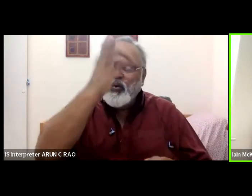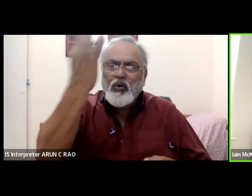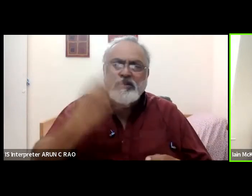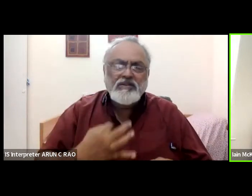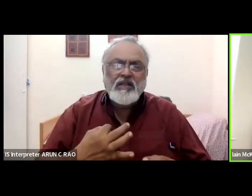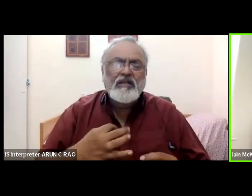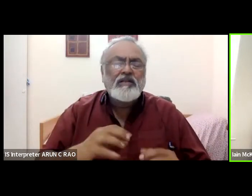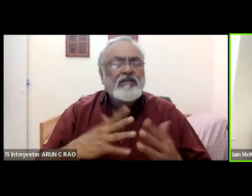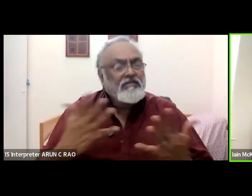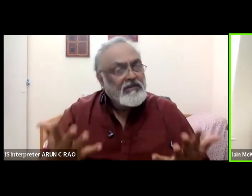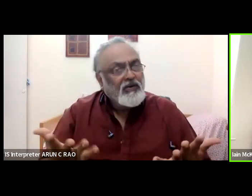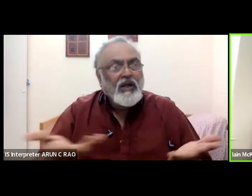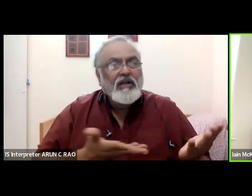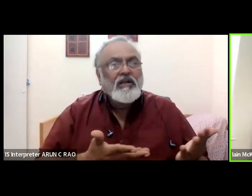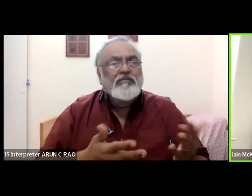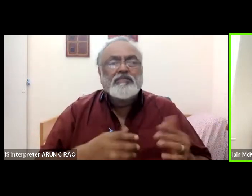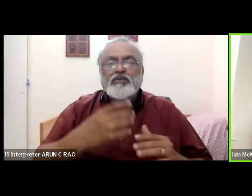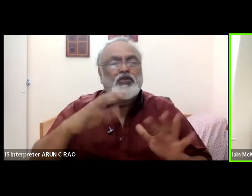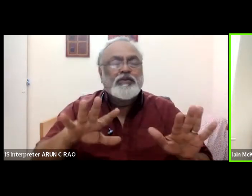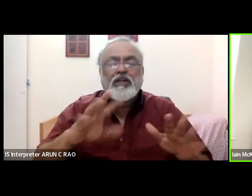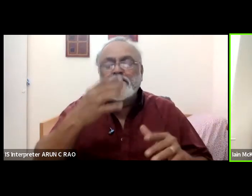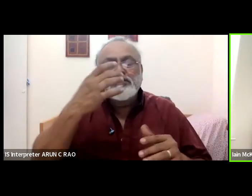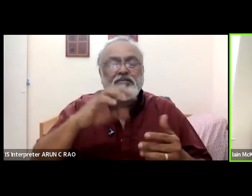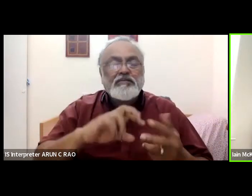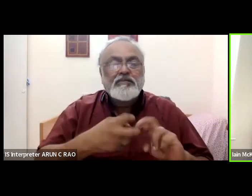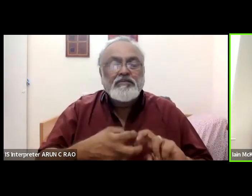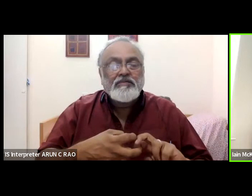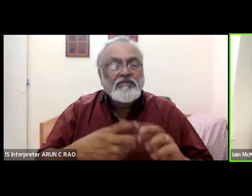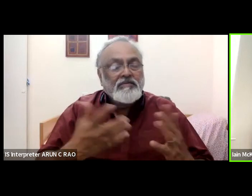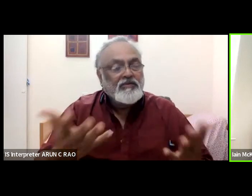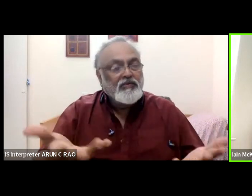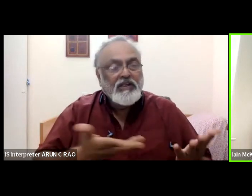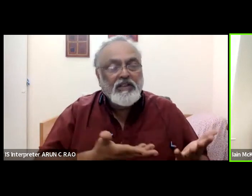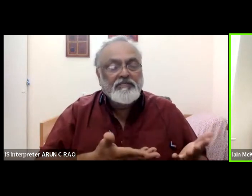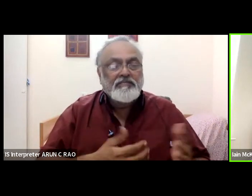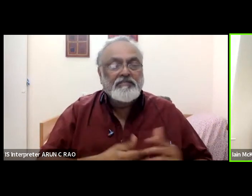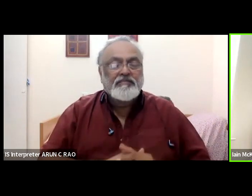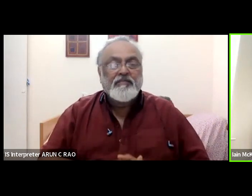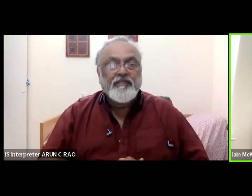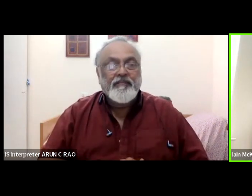box, and we'll do our best to pick those up at the end.